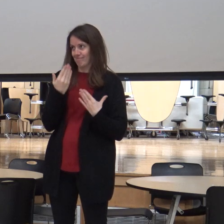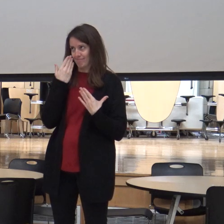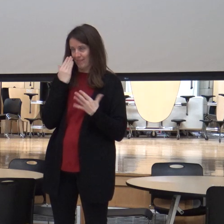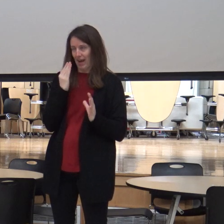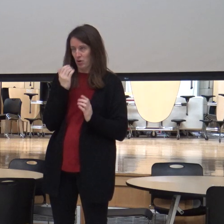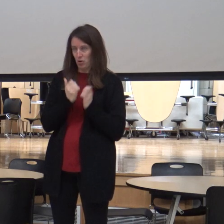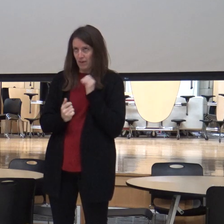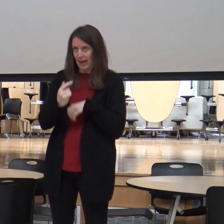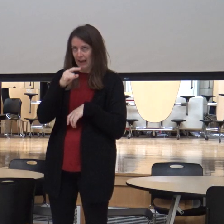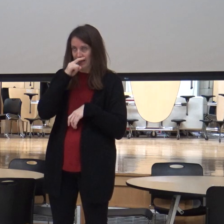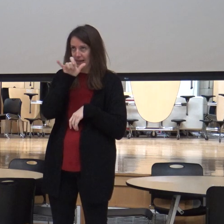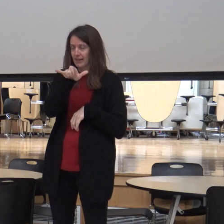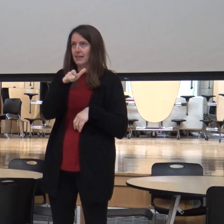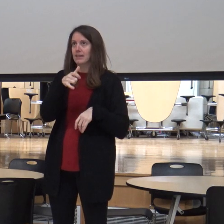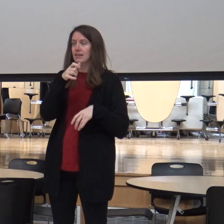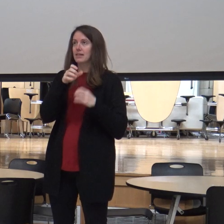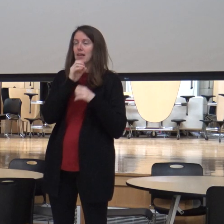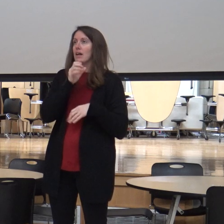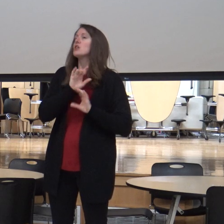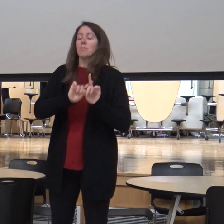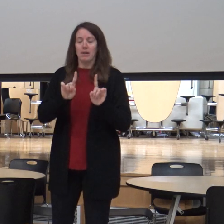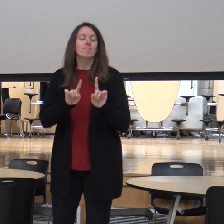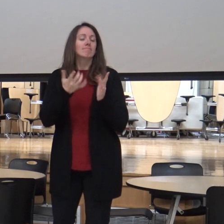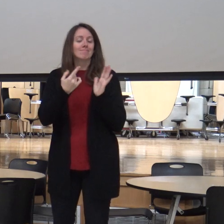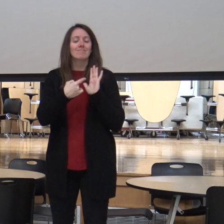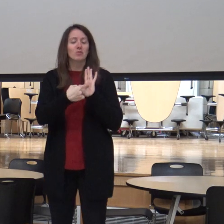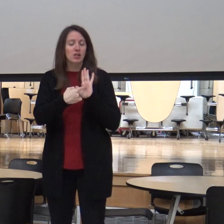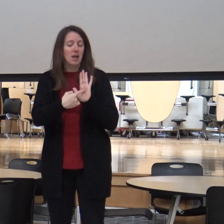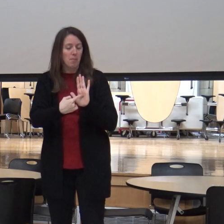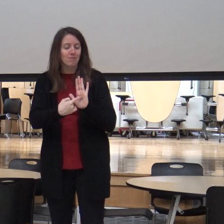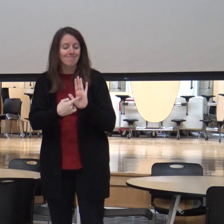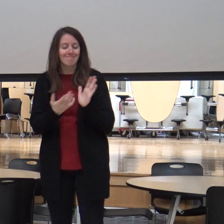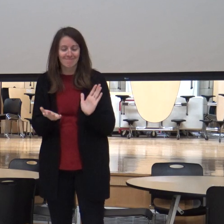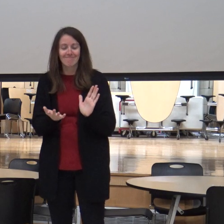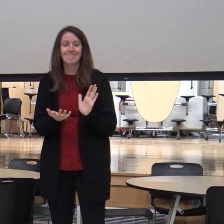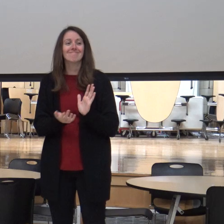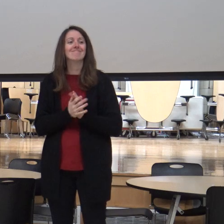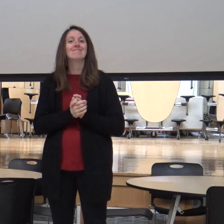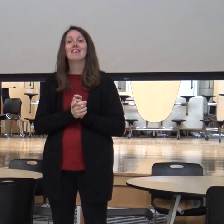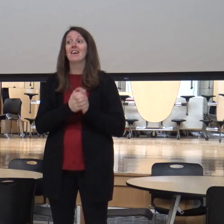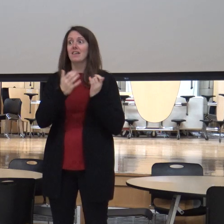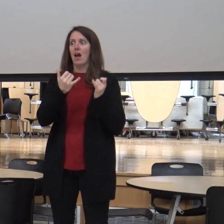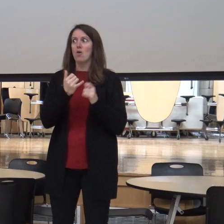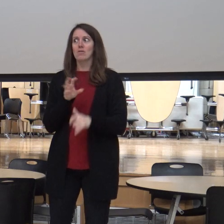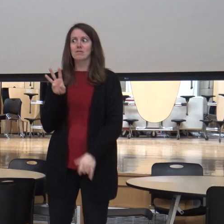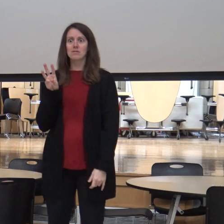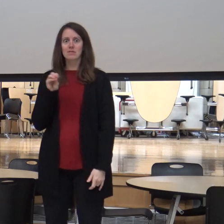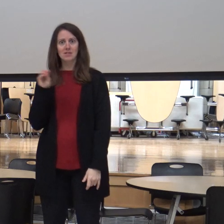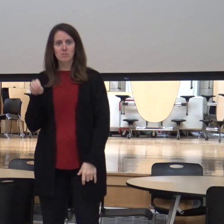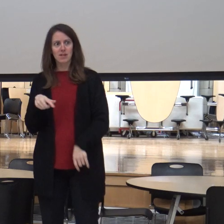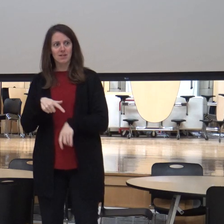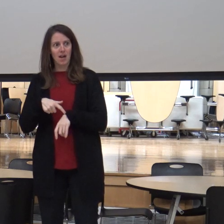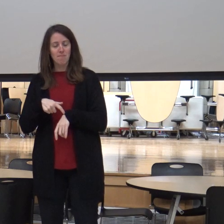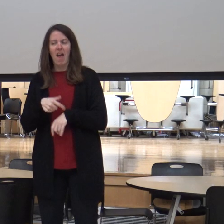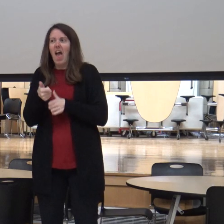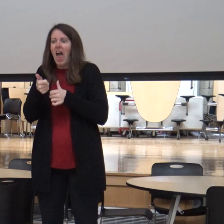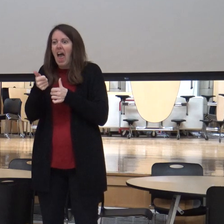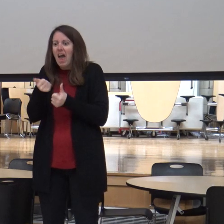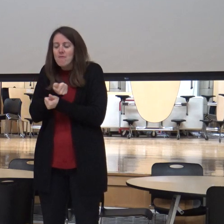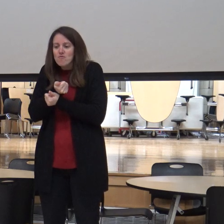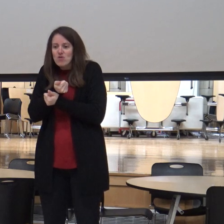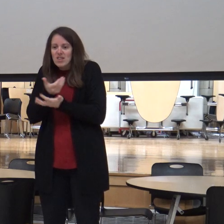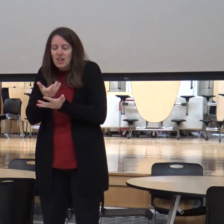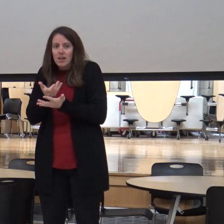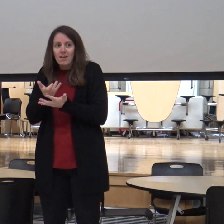a kid that age that is only grumpy 20%, but let's say for argument's sake, there is. And now all of a sudden it's 60%. Every little thing that